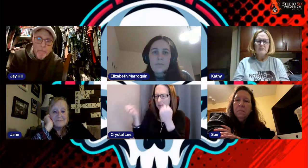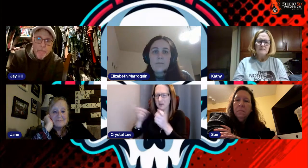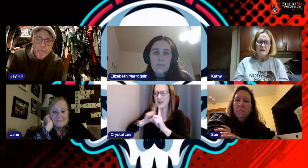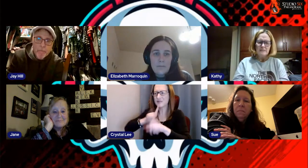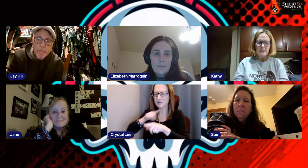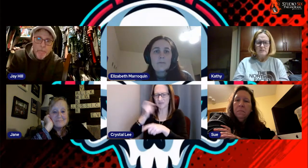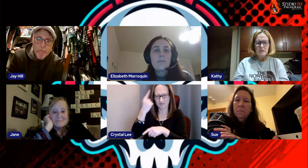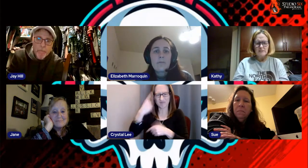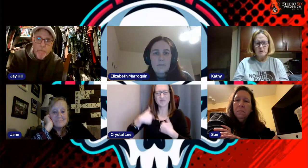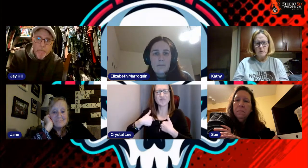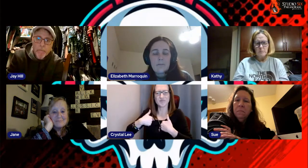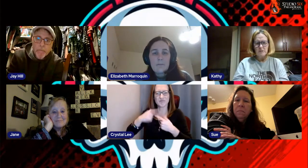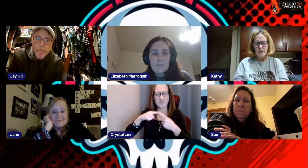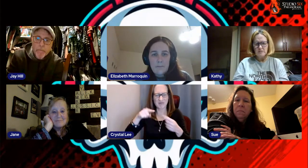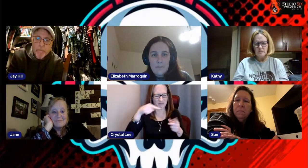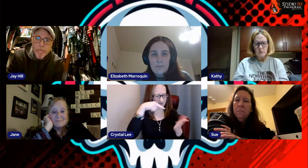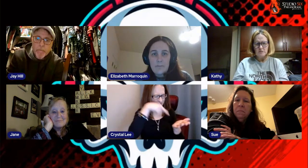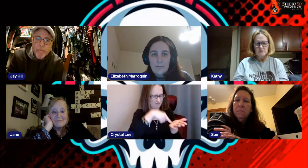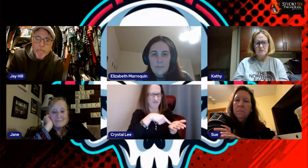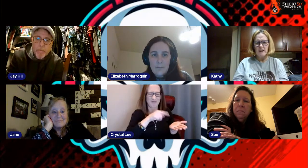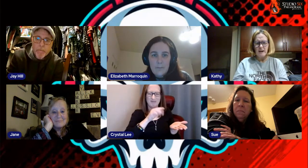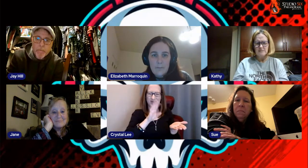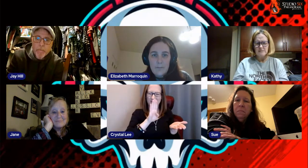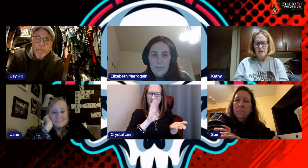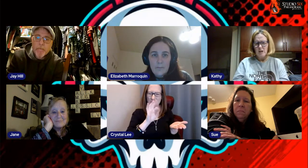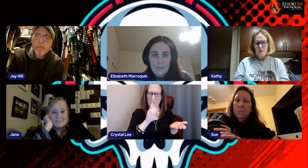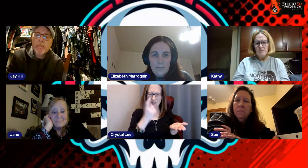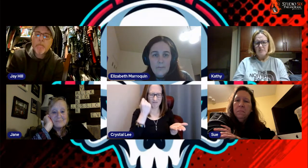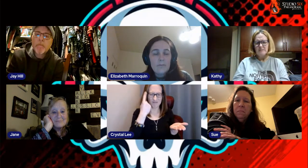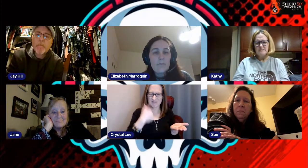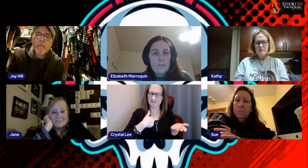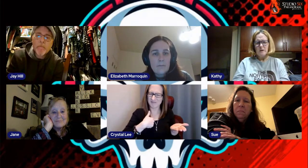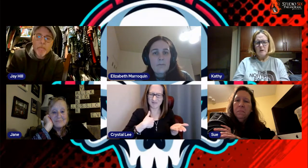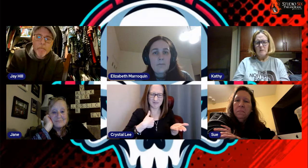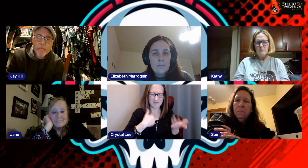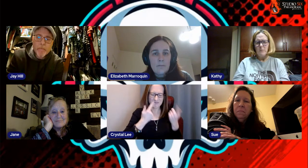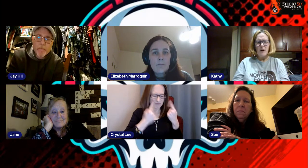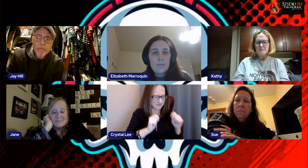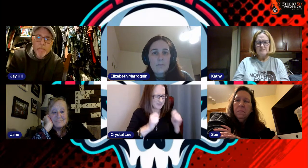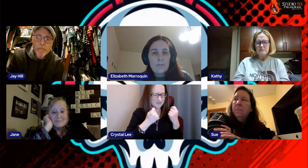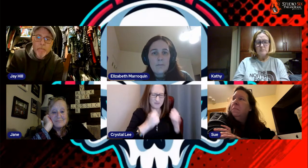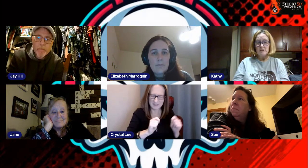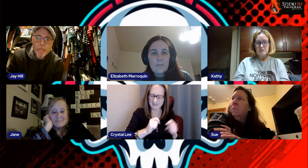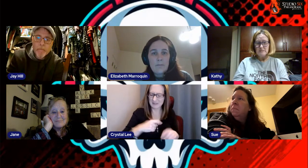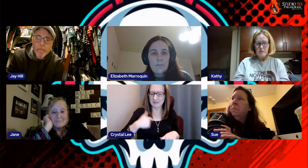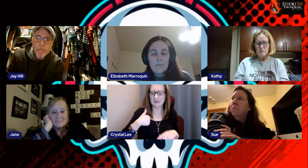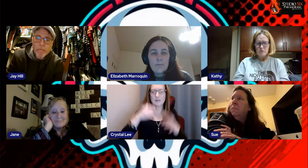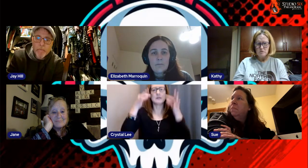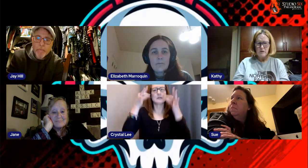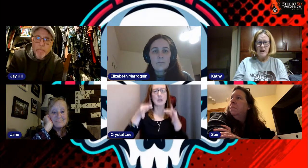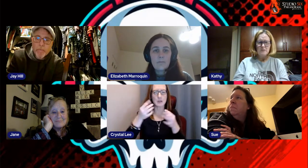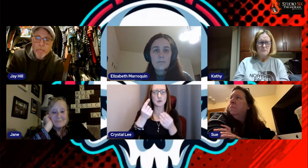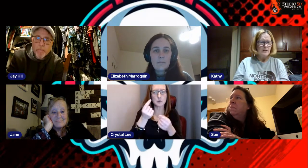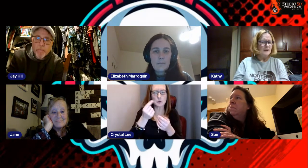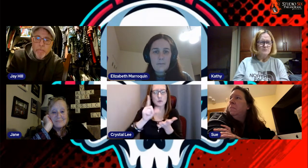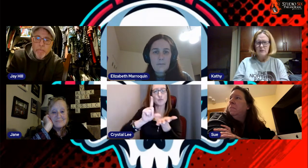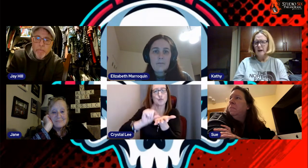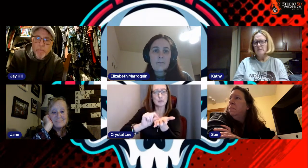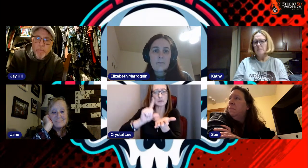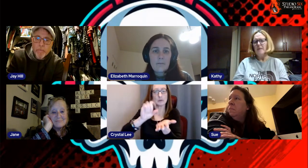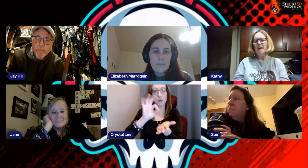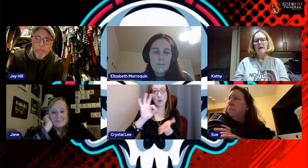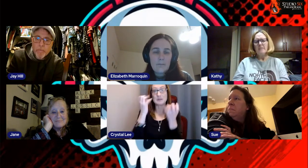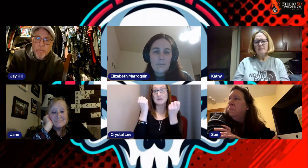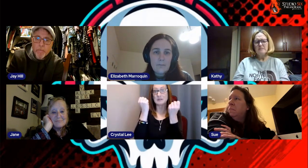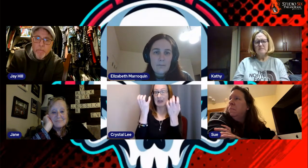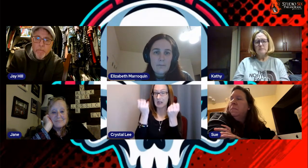She investigated. She asked the equipment. She answered the questions she had. But this Bob didn't seem to understand. She